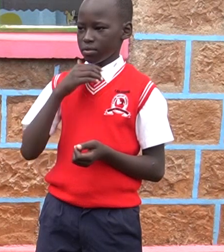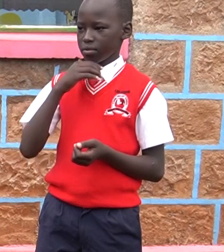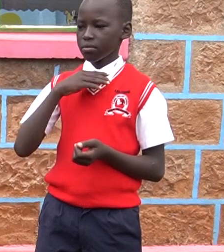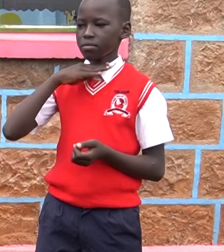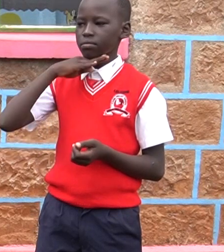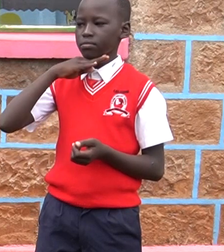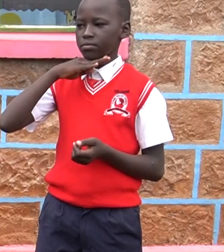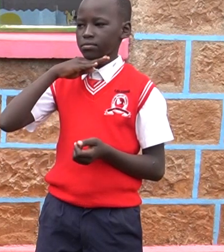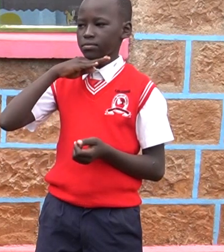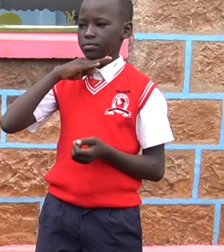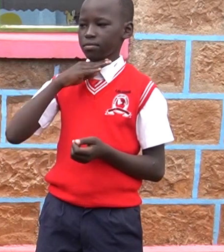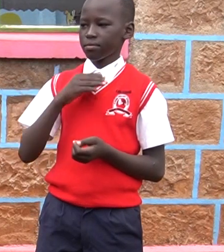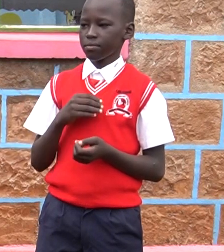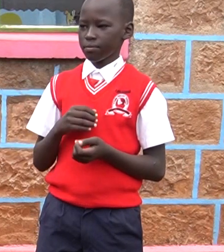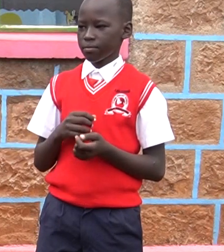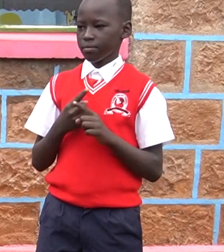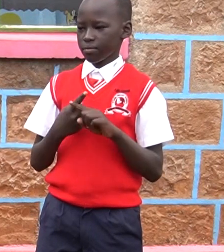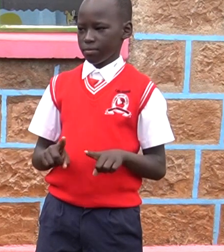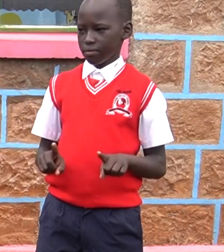not die